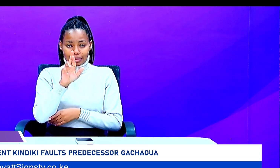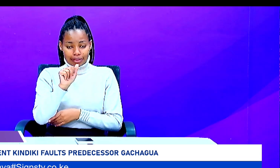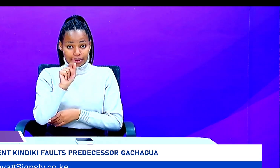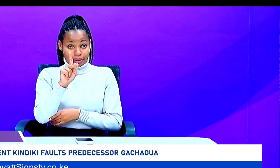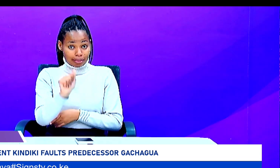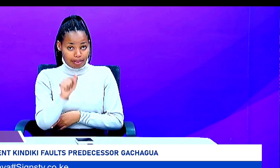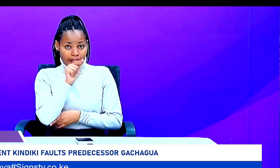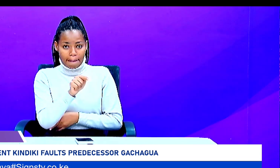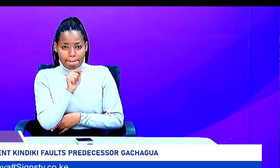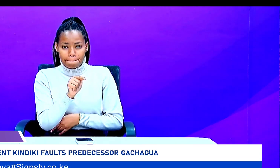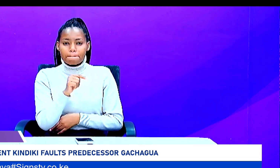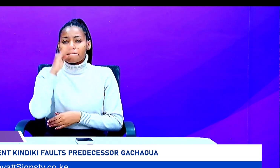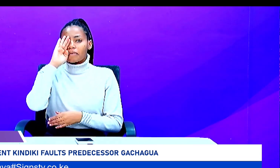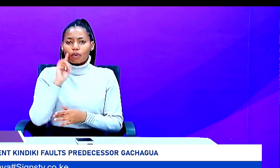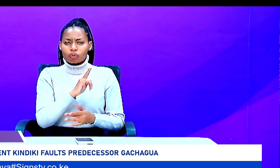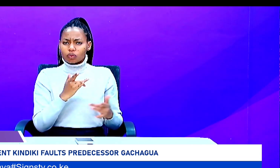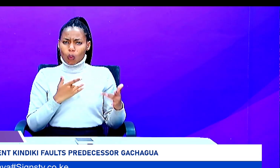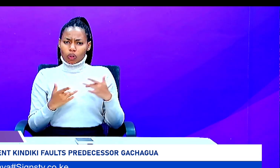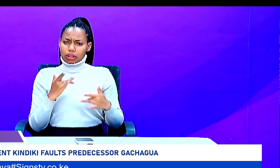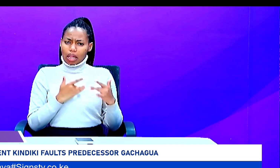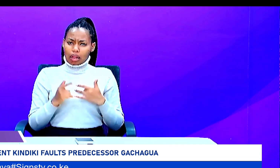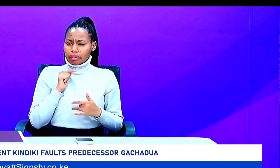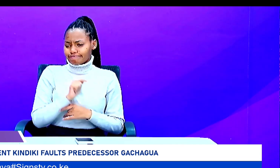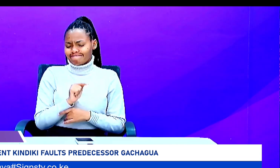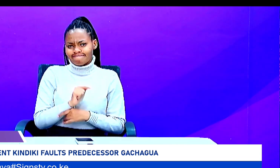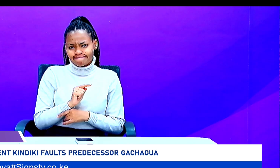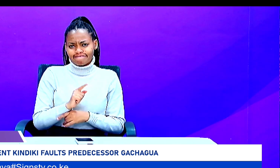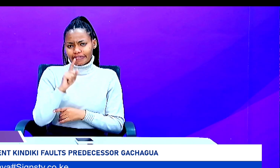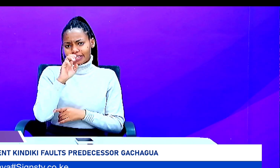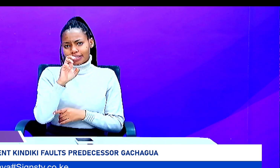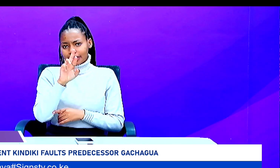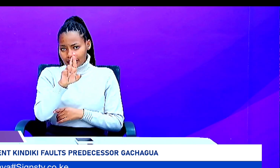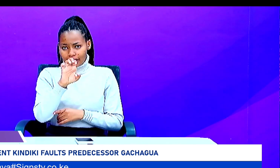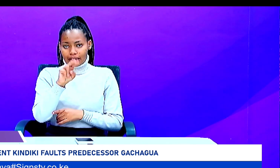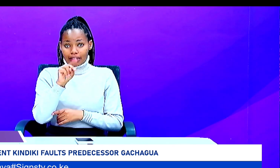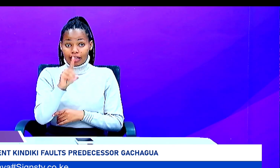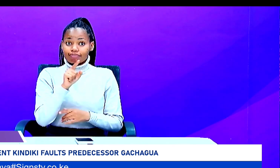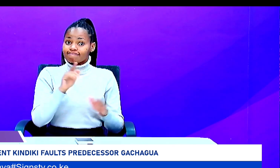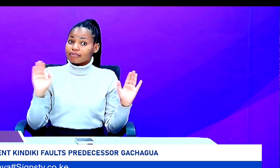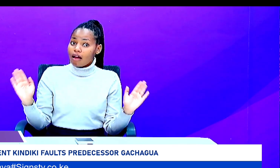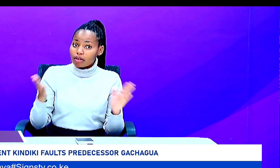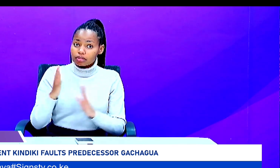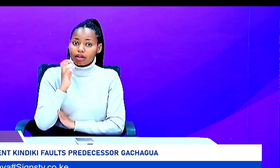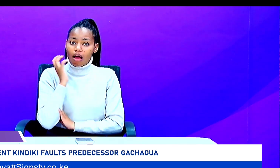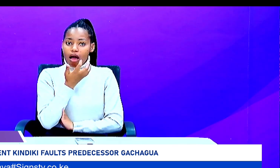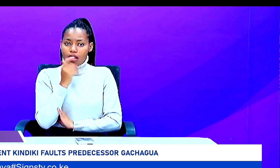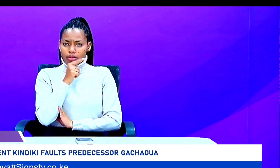County, Kindiki expressed concerns over the trend, urging Gachagua to prioritize policy-driven